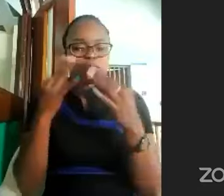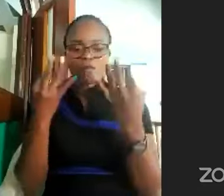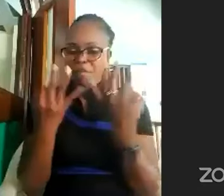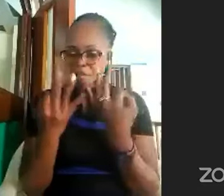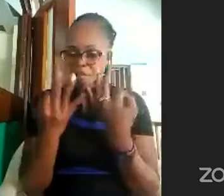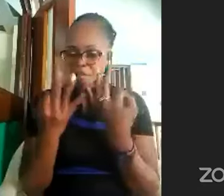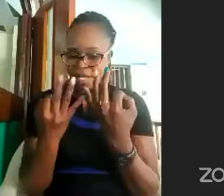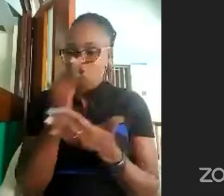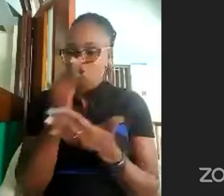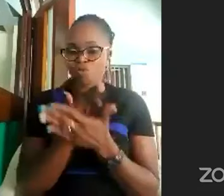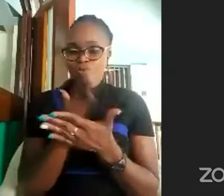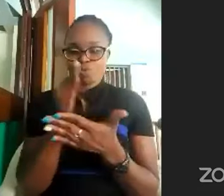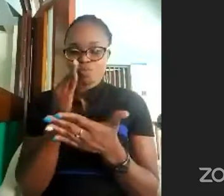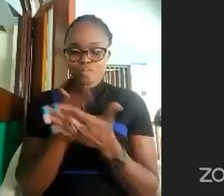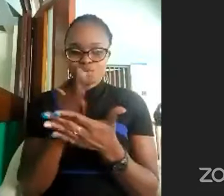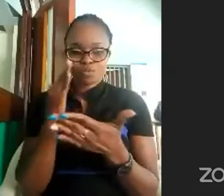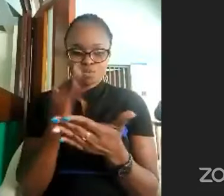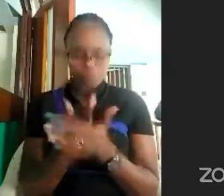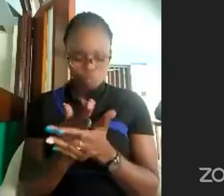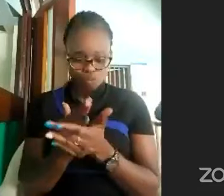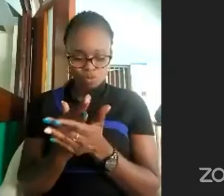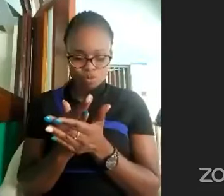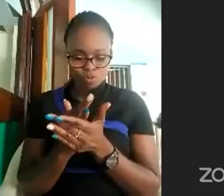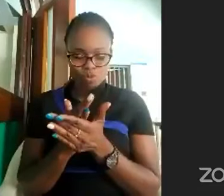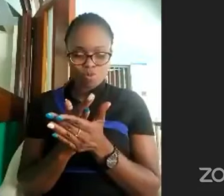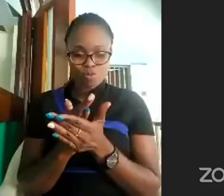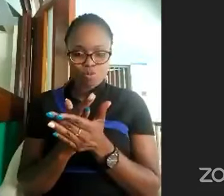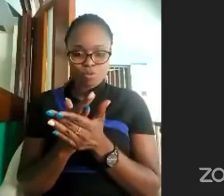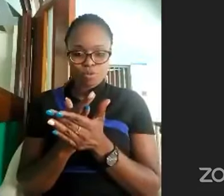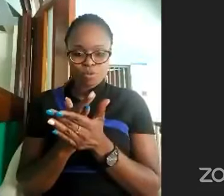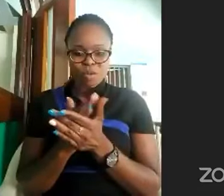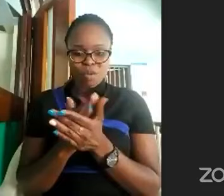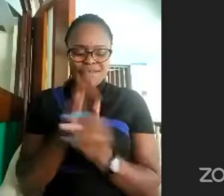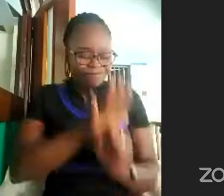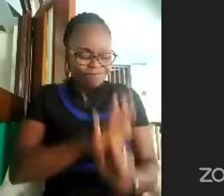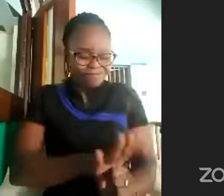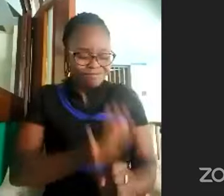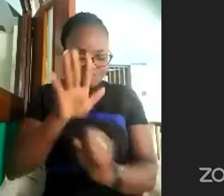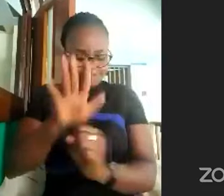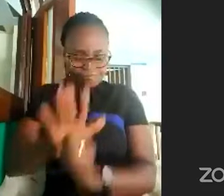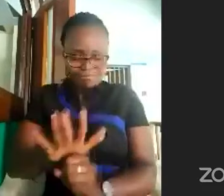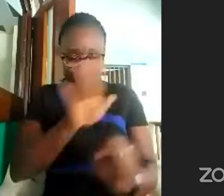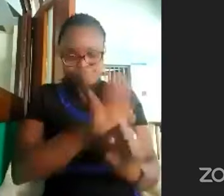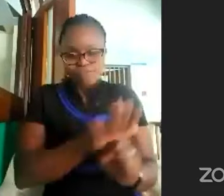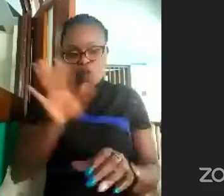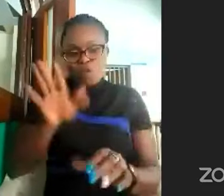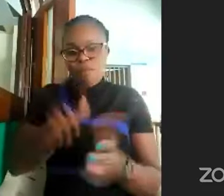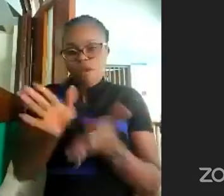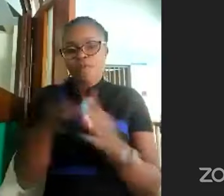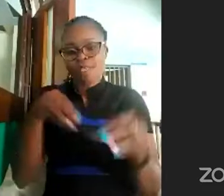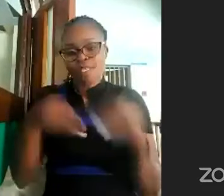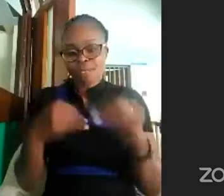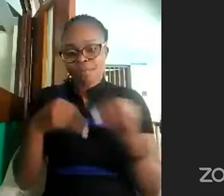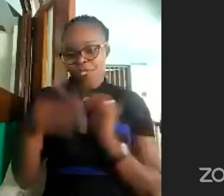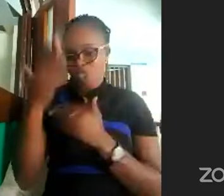are perpetrators for us. They are discriminating the women with disability, because if you want them